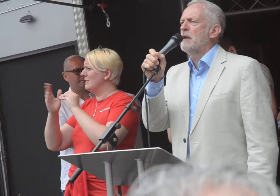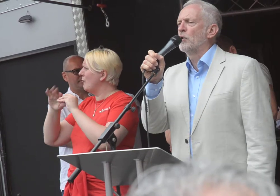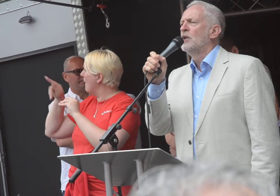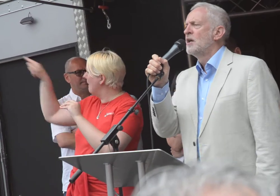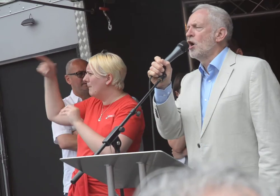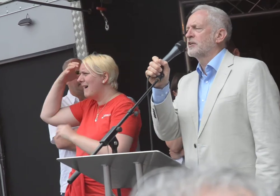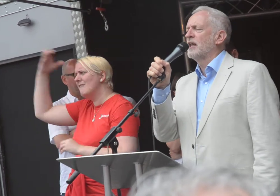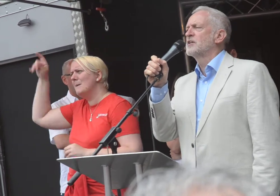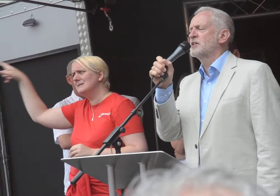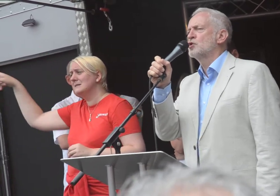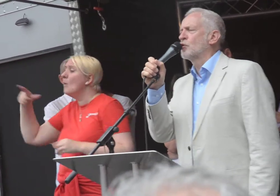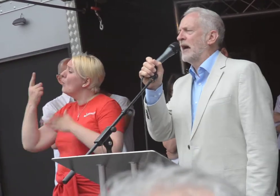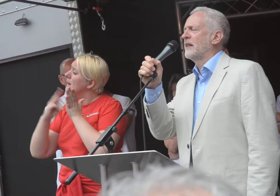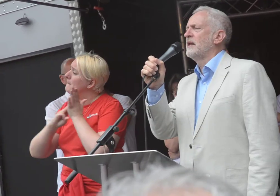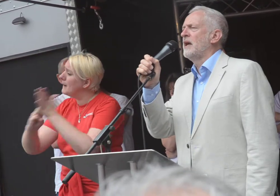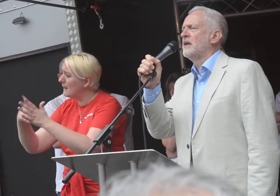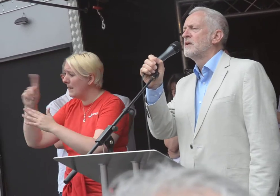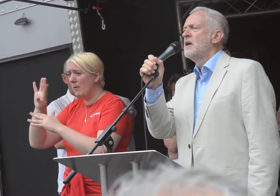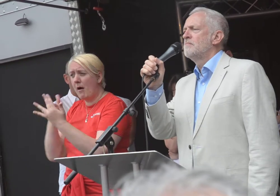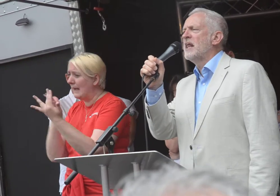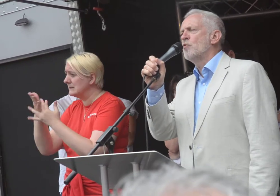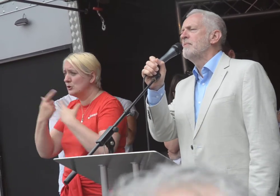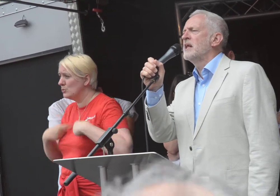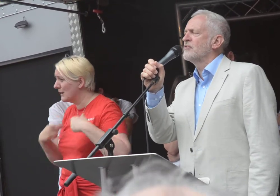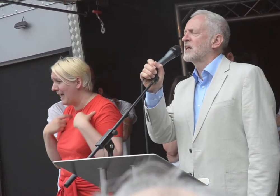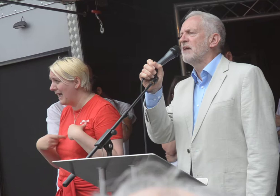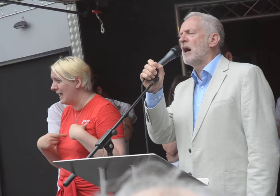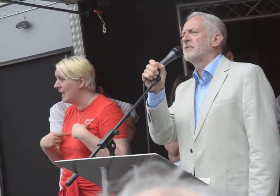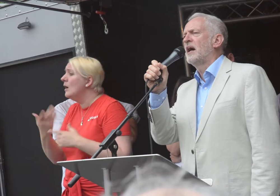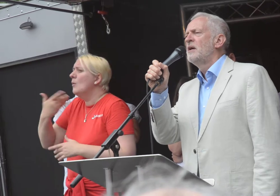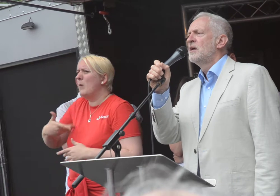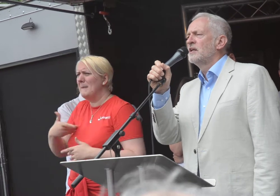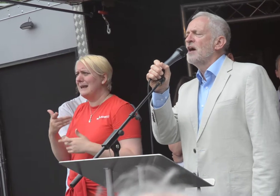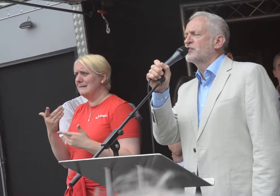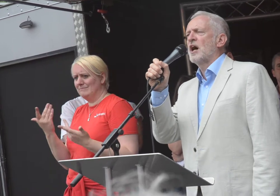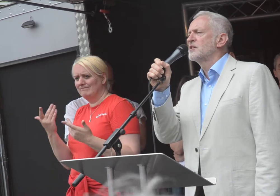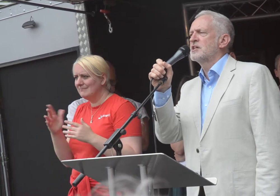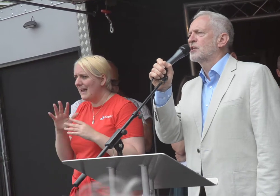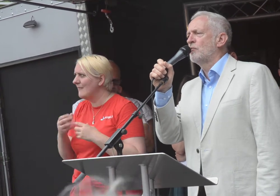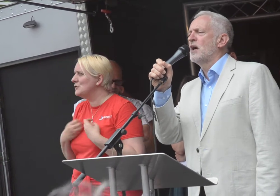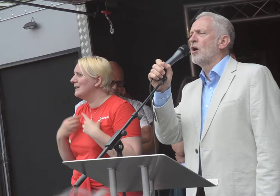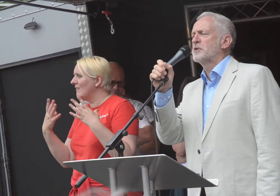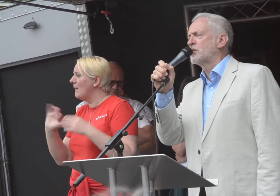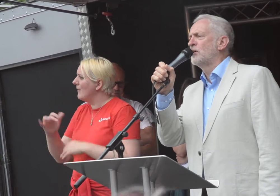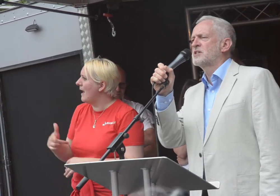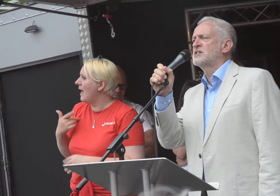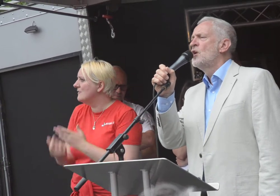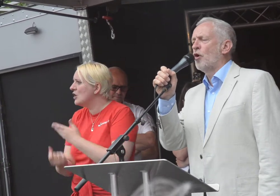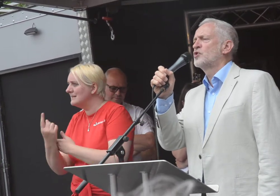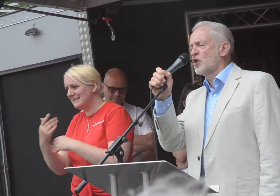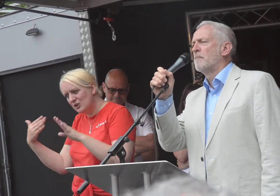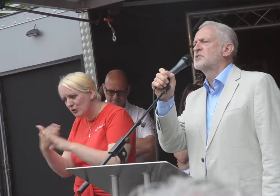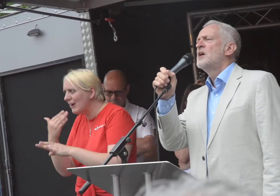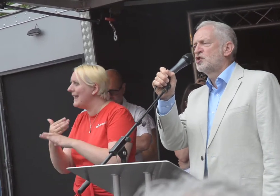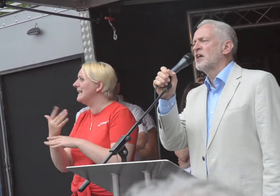million people not getting the social care they need? Many women having to give up their life chances, career opportunities